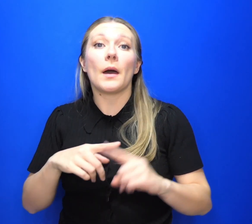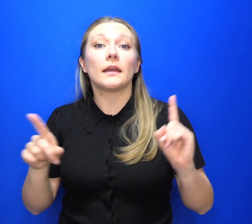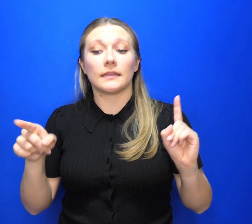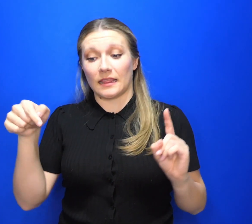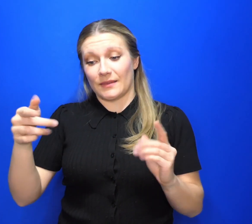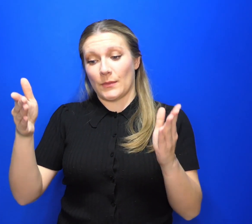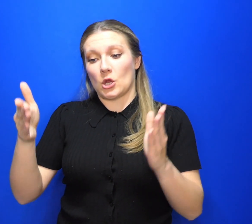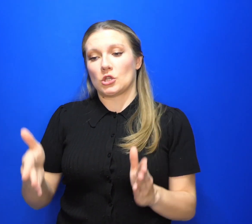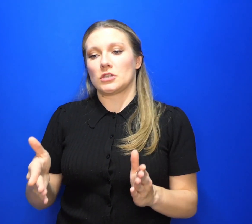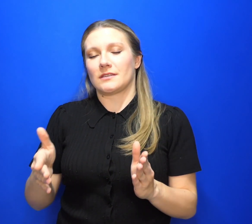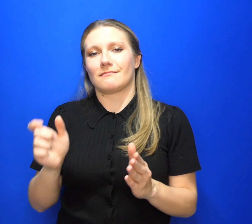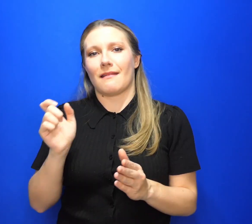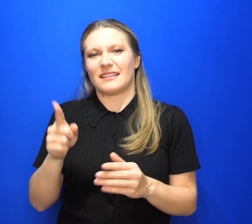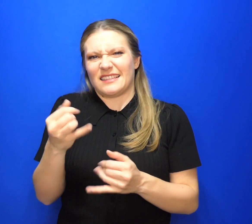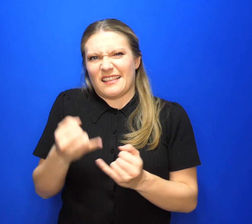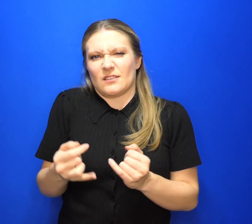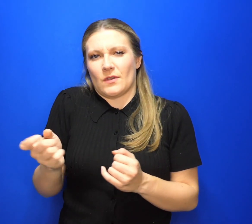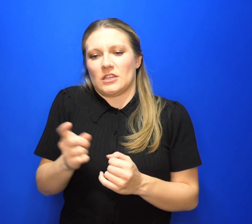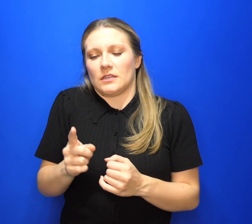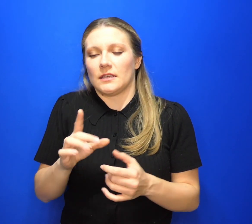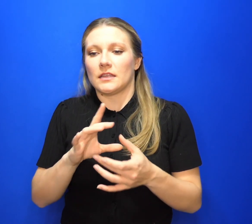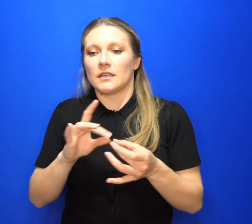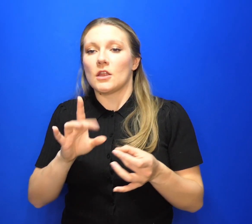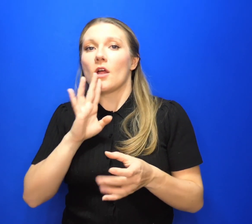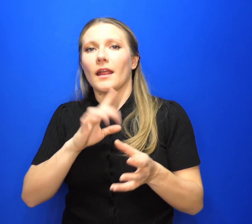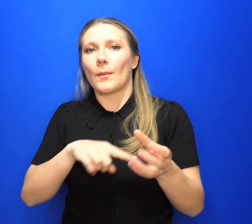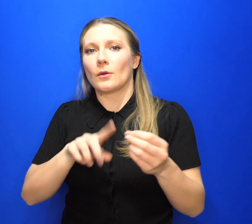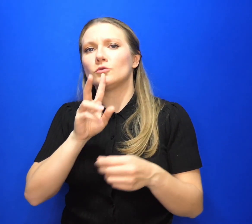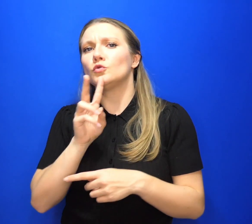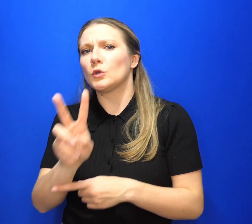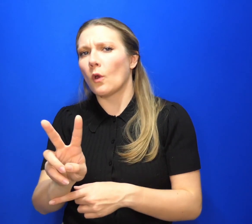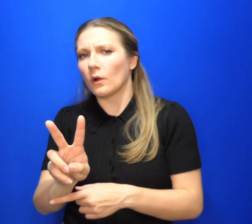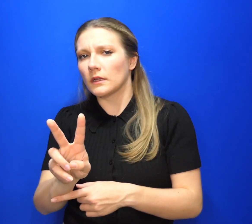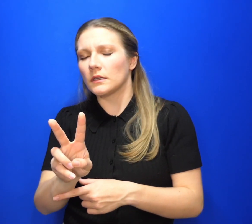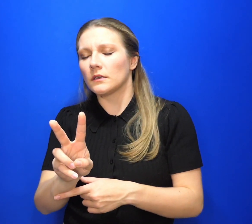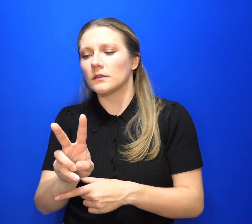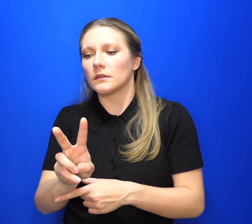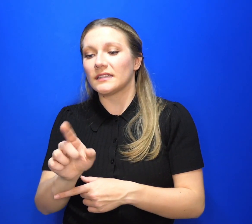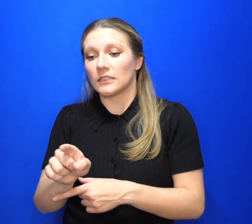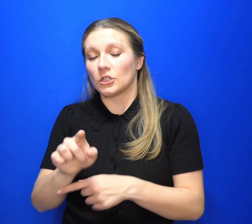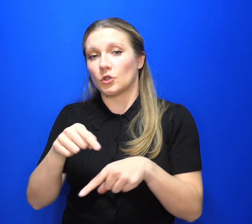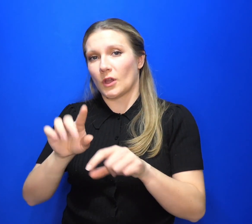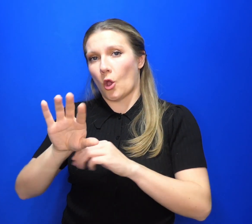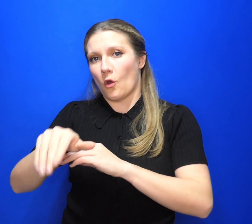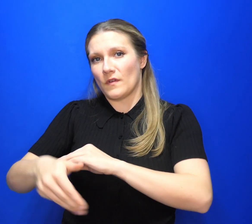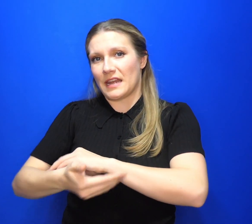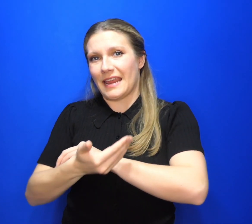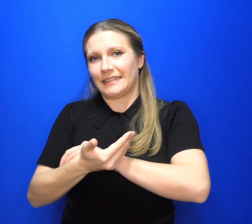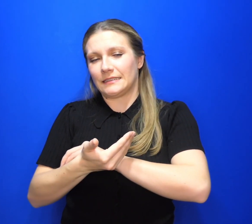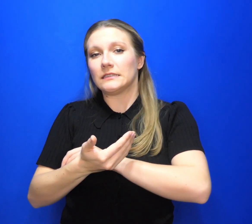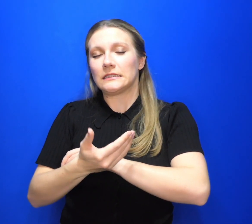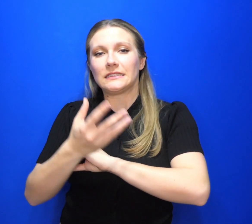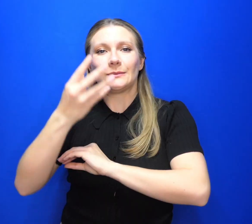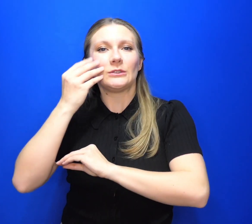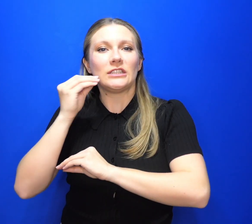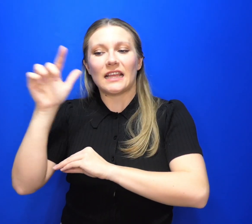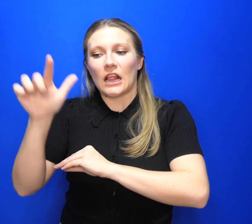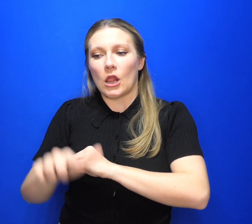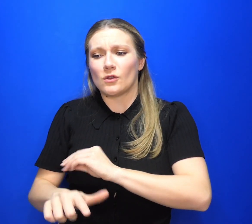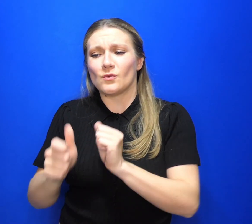2-year-old who overnight is experiencing lows with no insulin at all. And she said